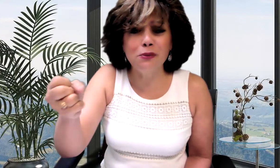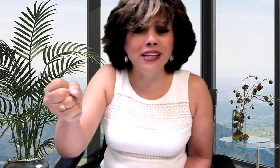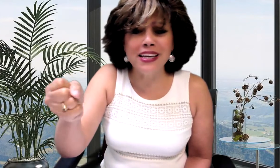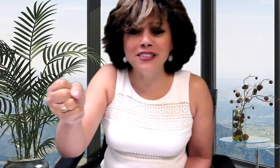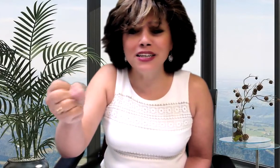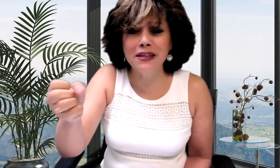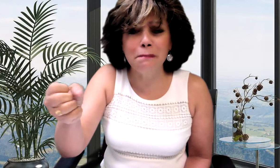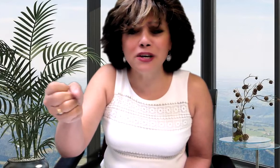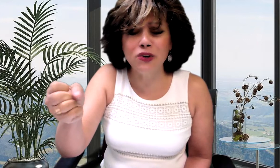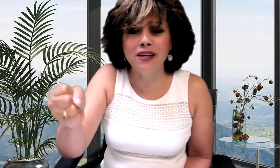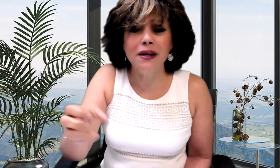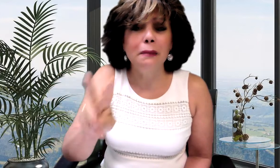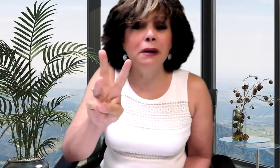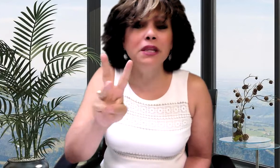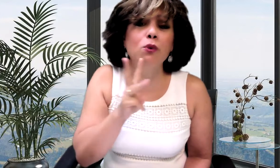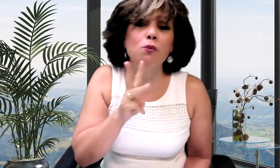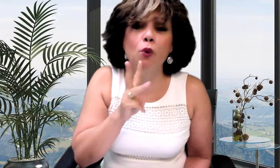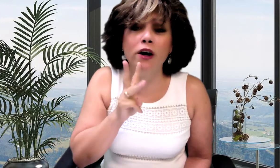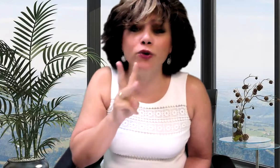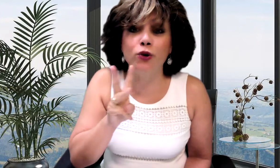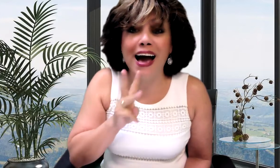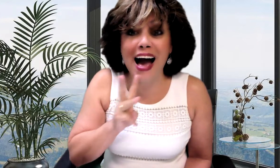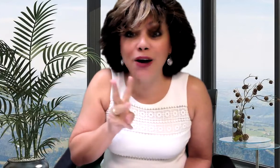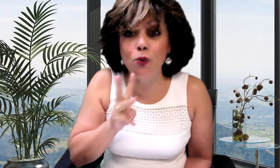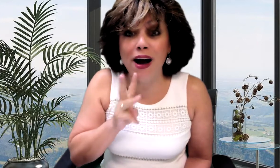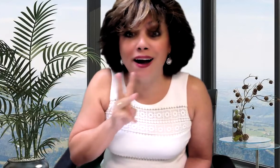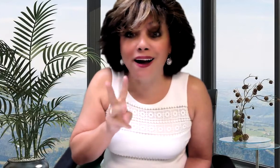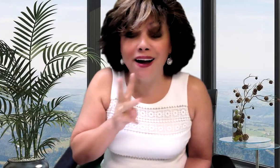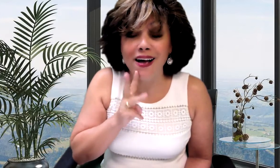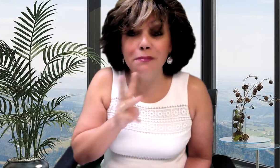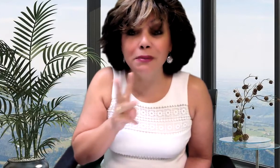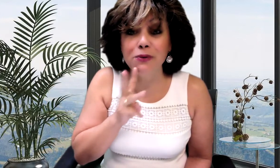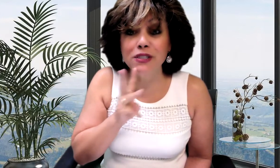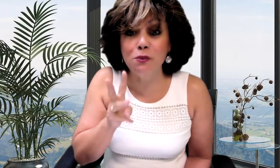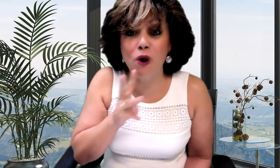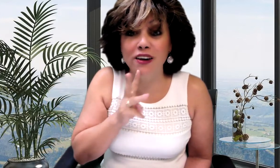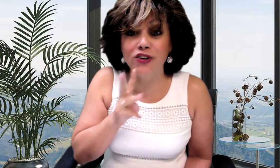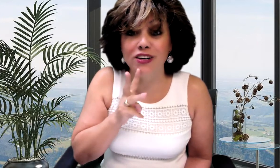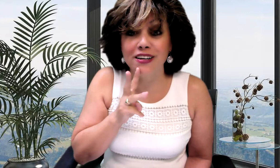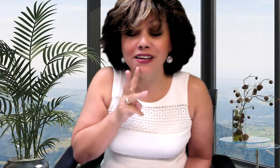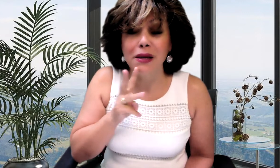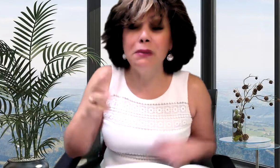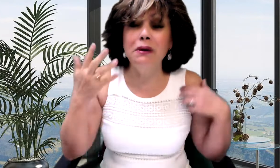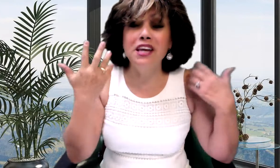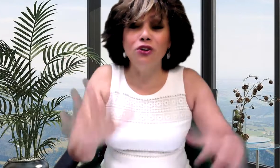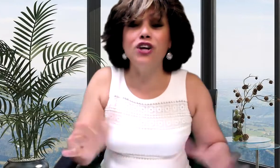want leche, milk. Maybe they want water, agua. Maybe they want some water. Maybe they're all done,